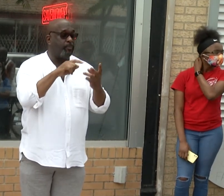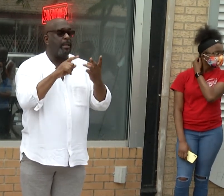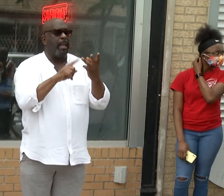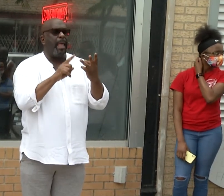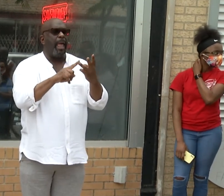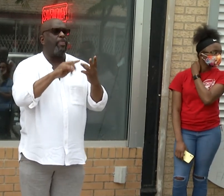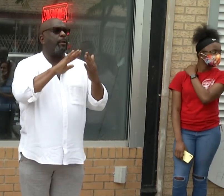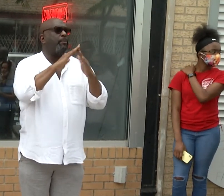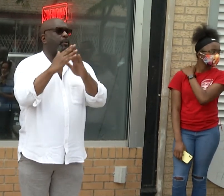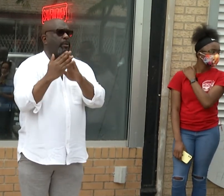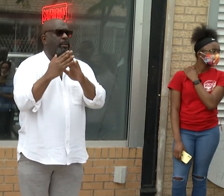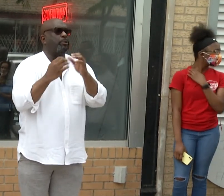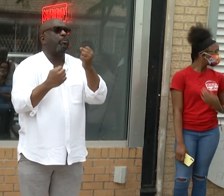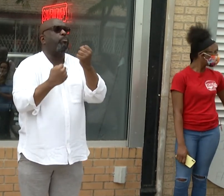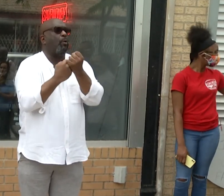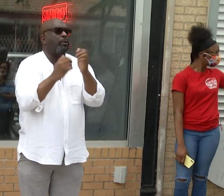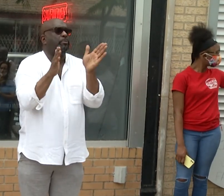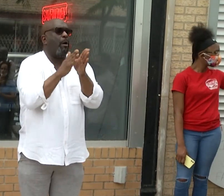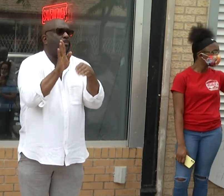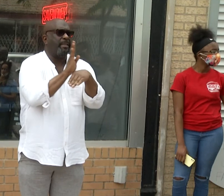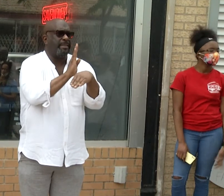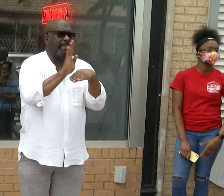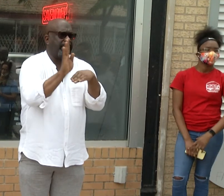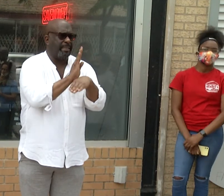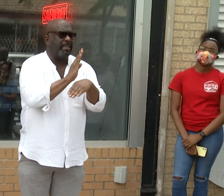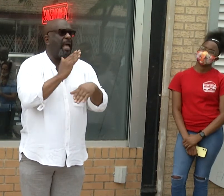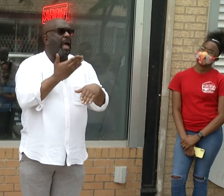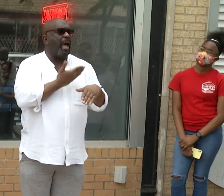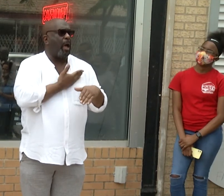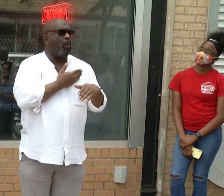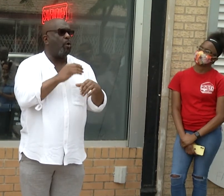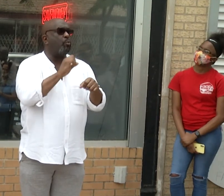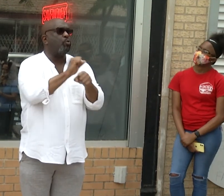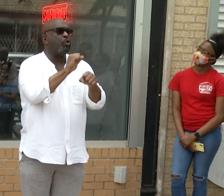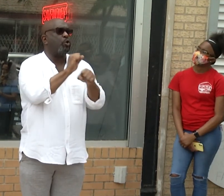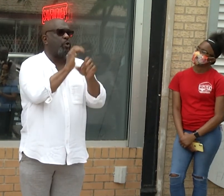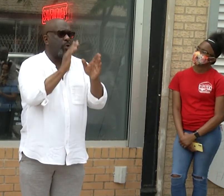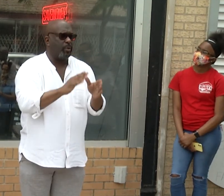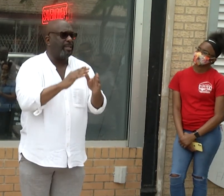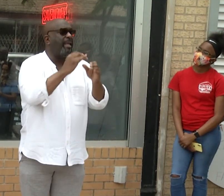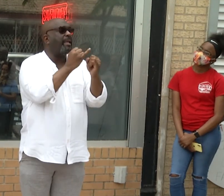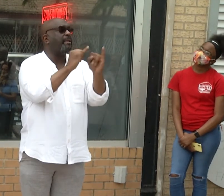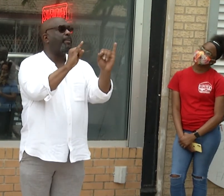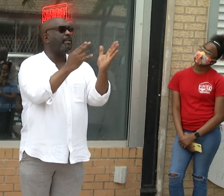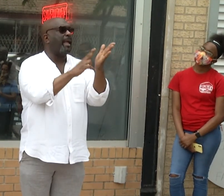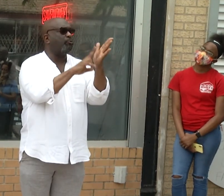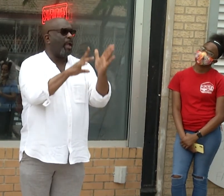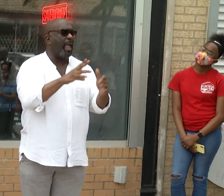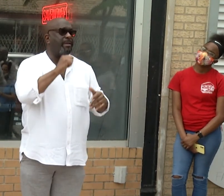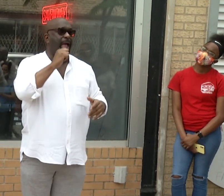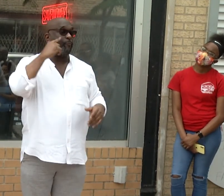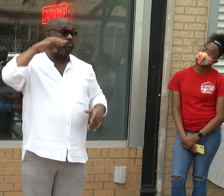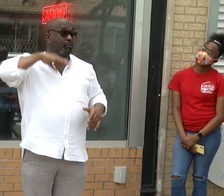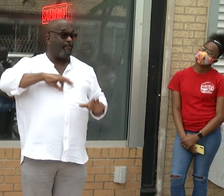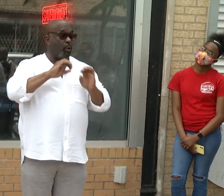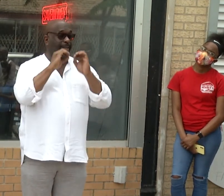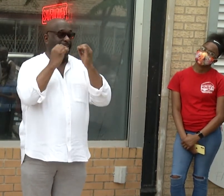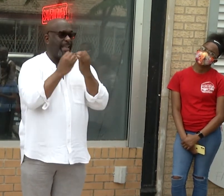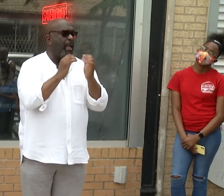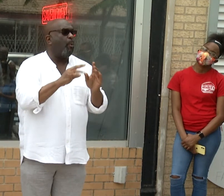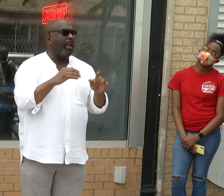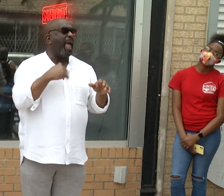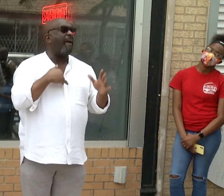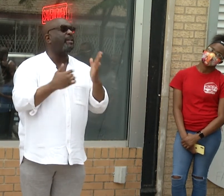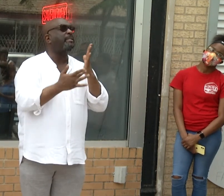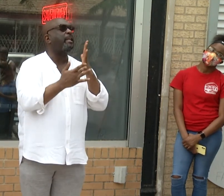support our small businesses, our gig workers, our independent contractors, and our not-for-profits through a technical